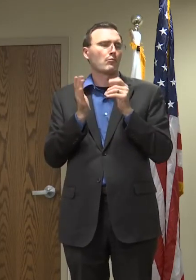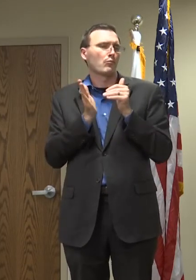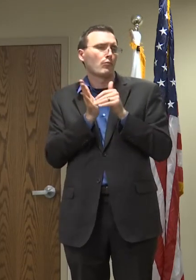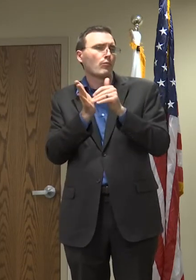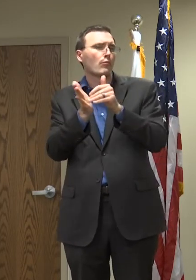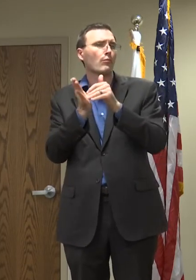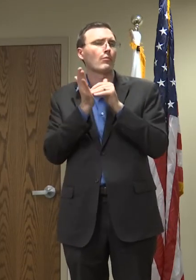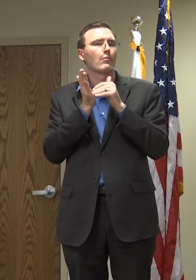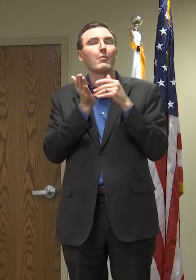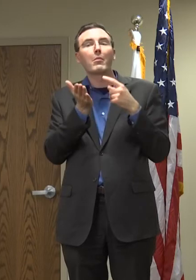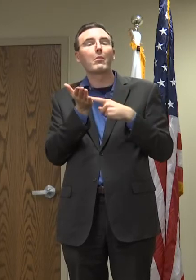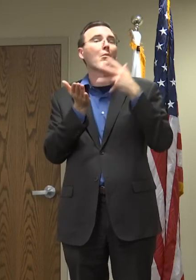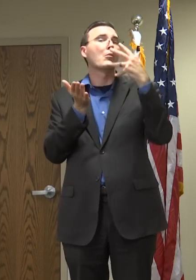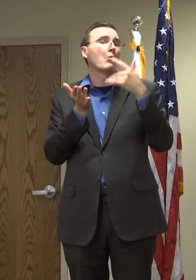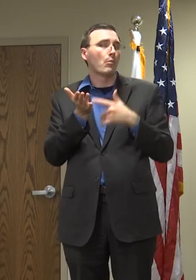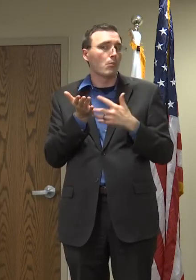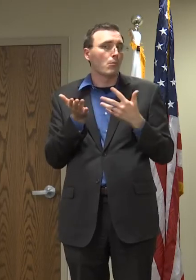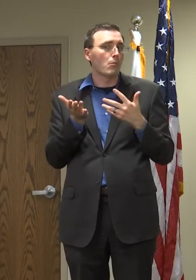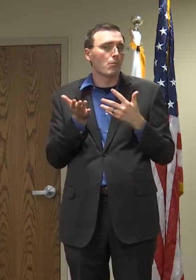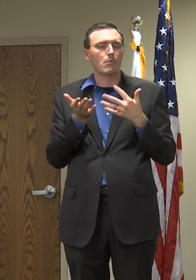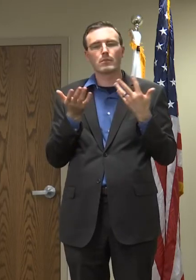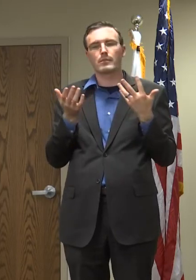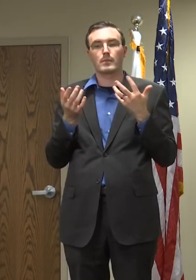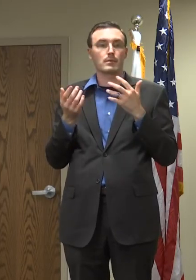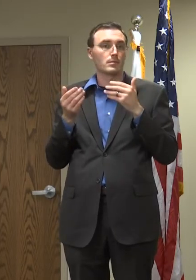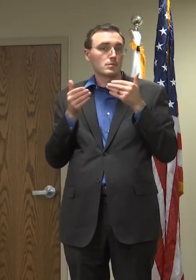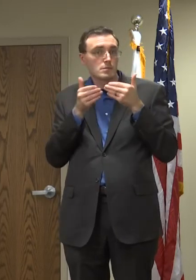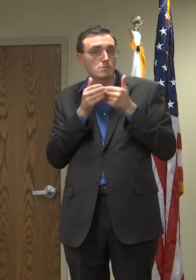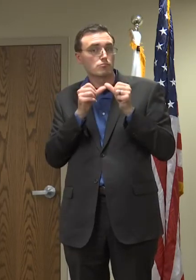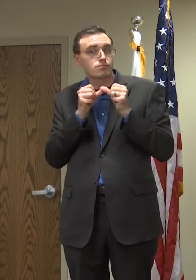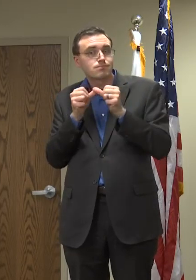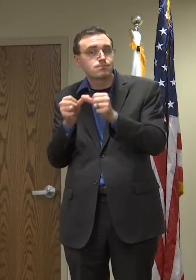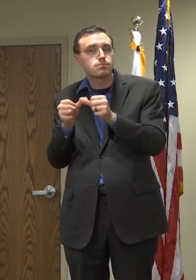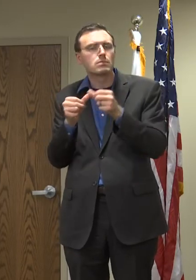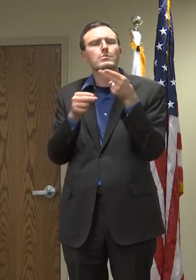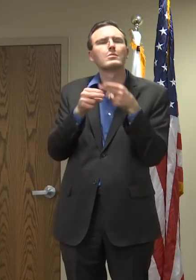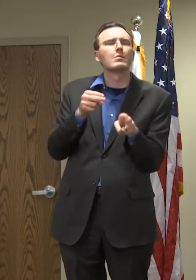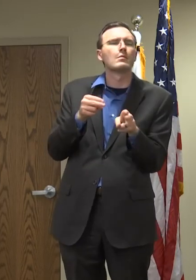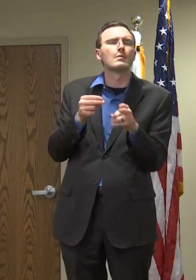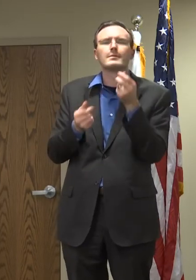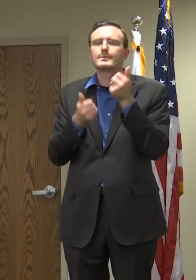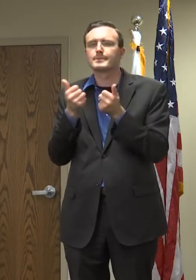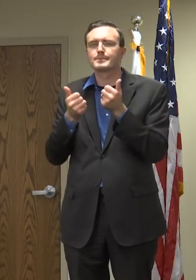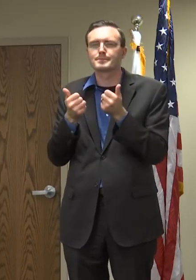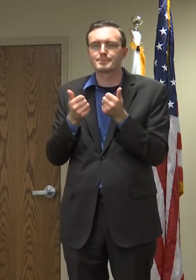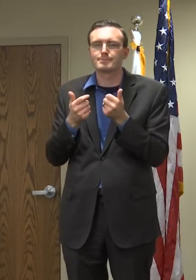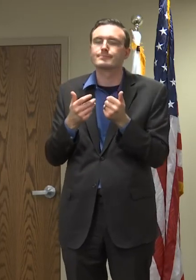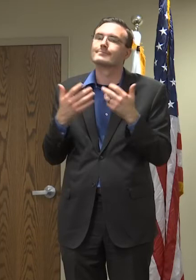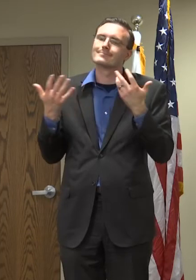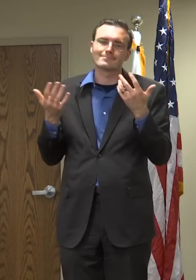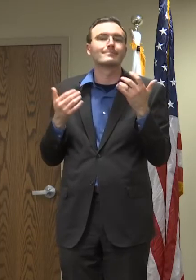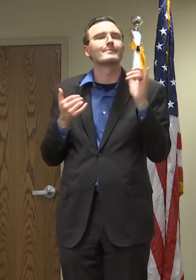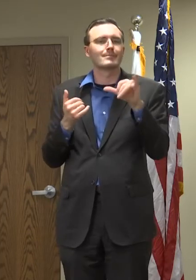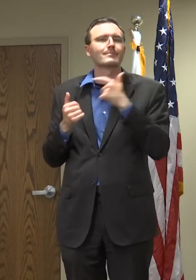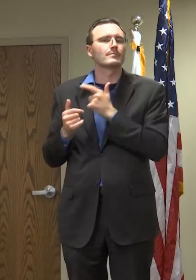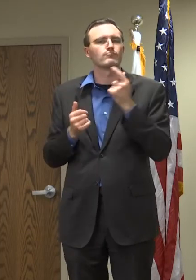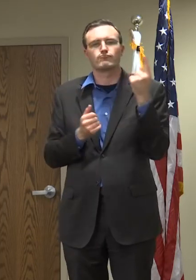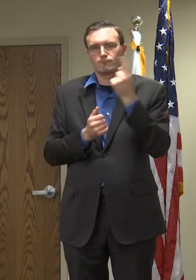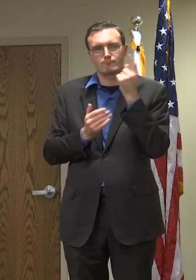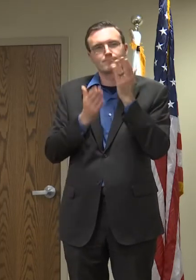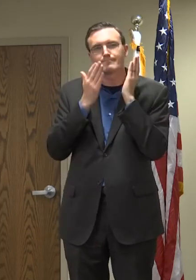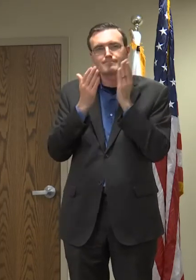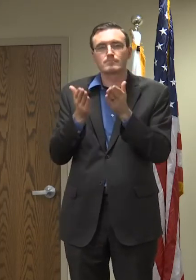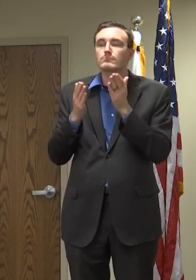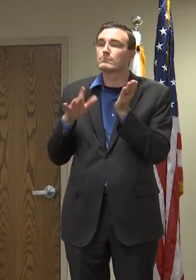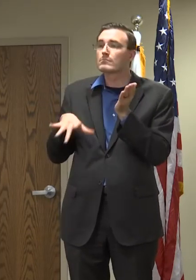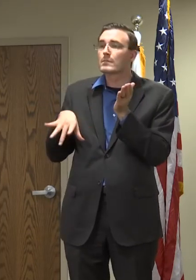was, looking at all of that. And that's why we often talk about one of the first things we need you to do is call the health department. Don't